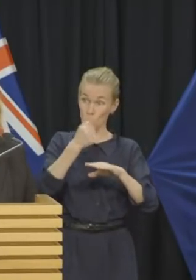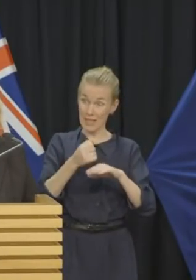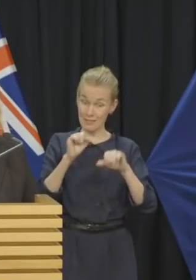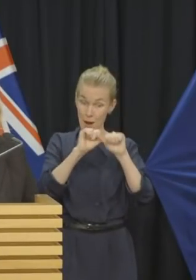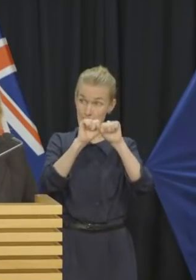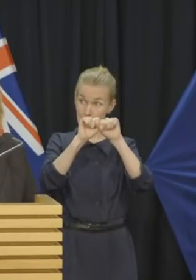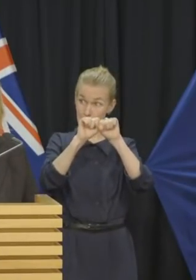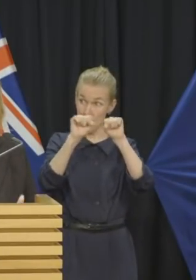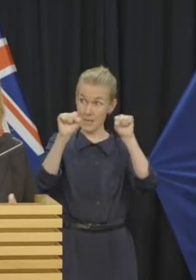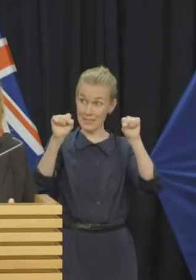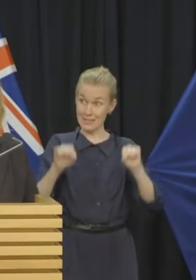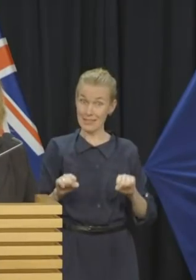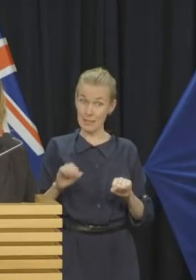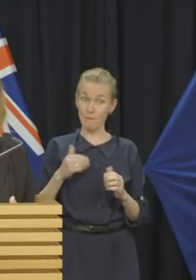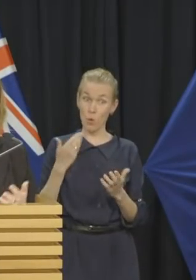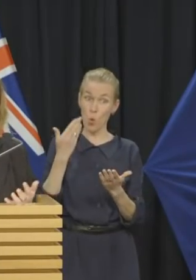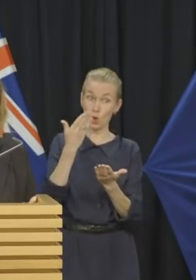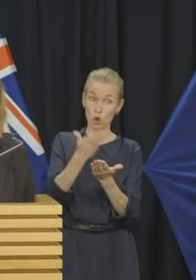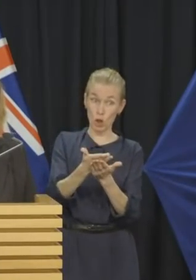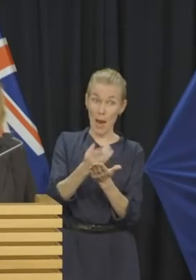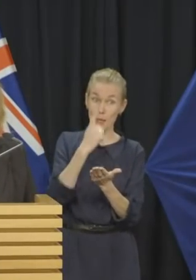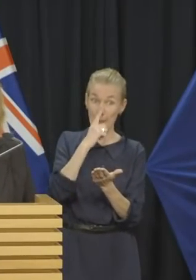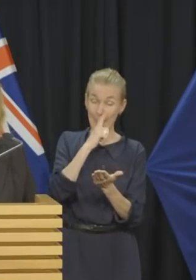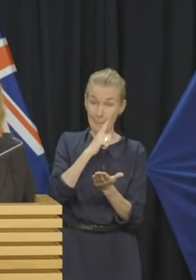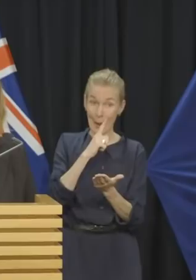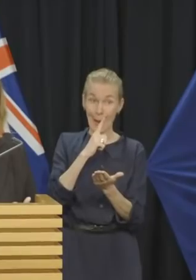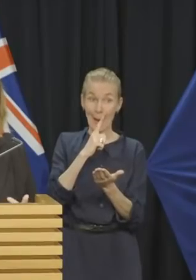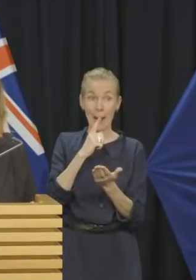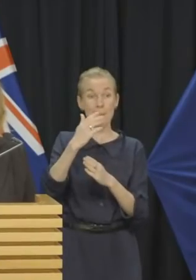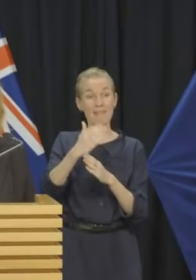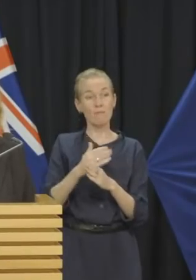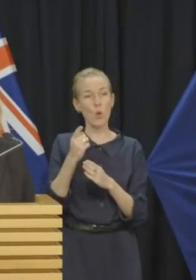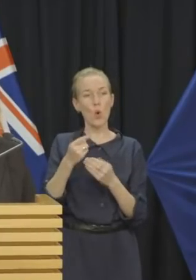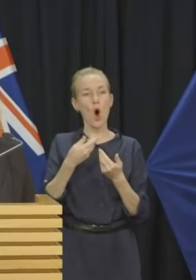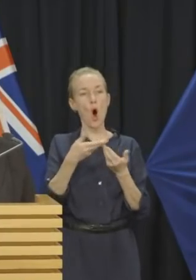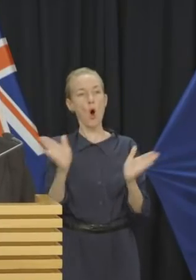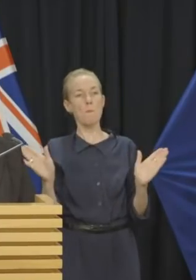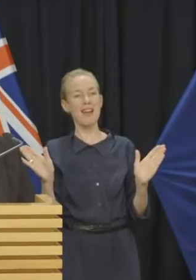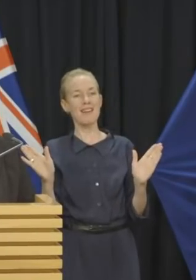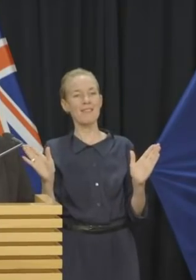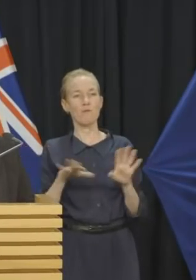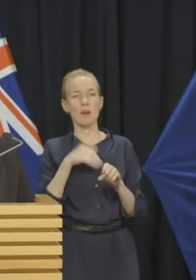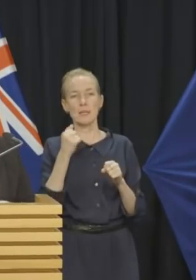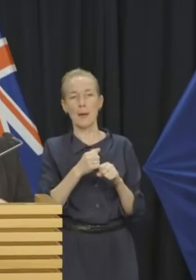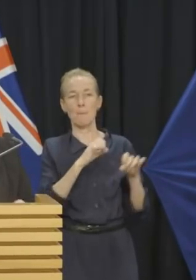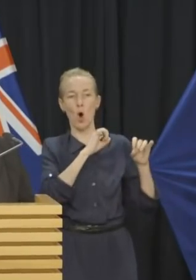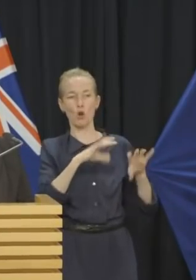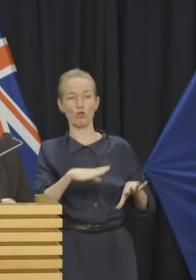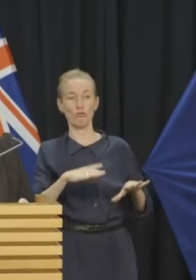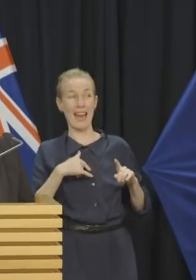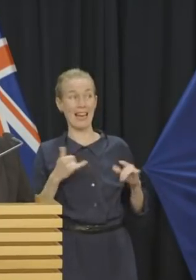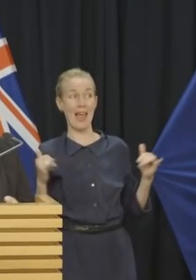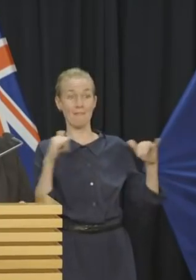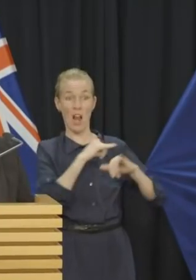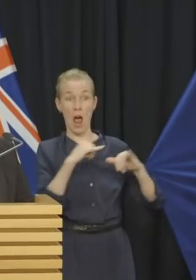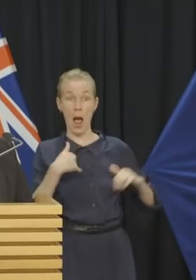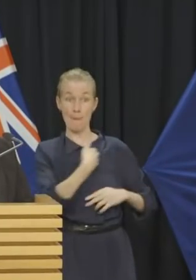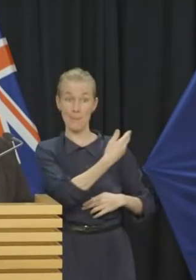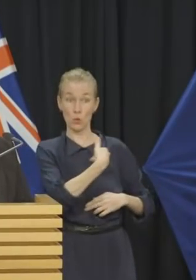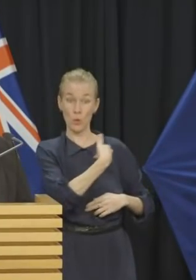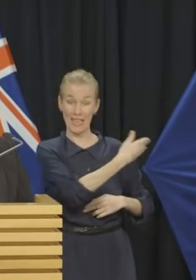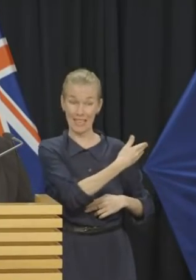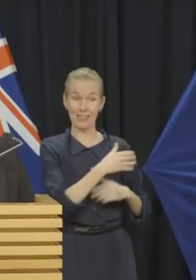bubble with either a trans-Tasman bubble or a state-by-state bubble, that does make this whole